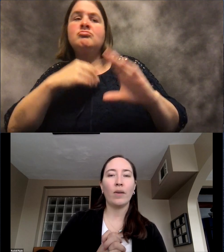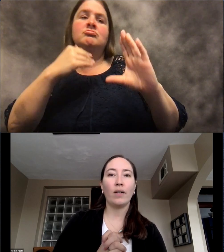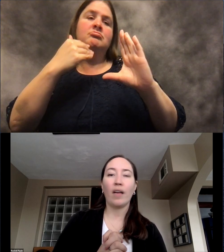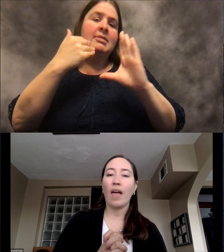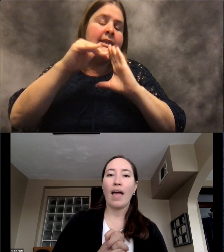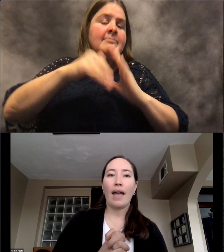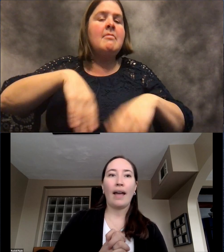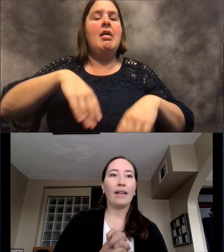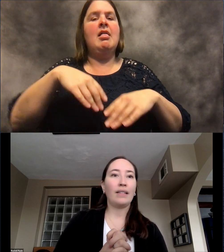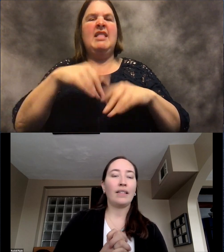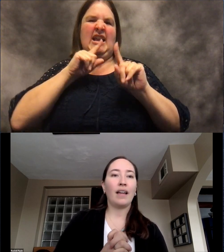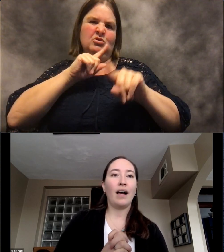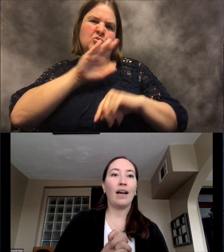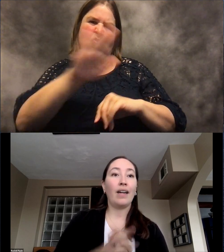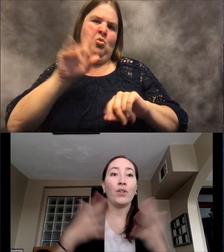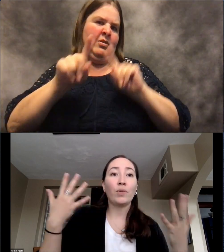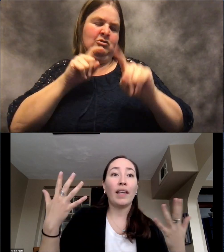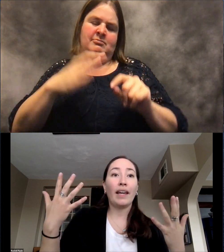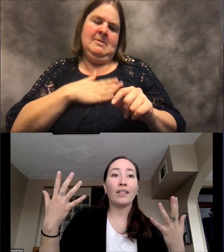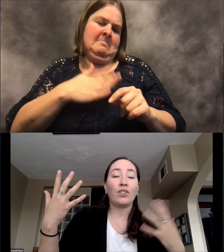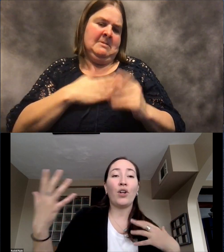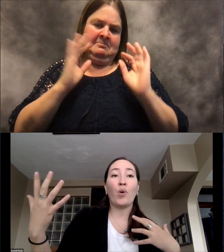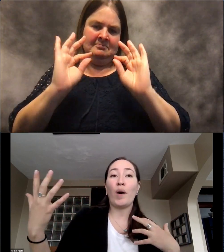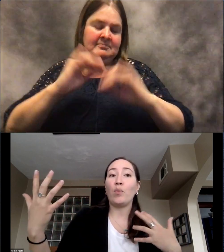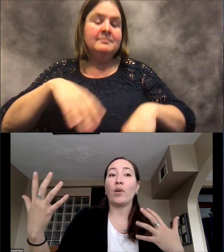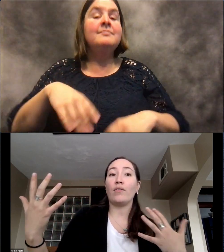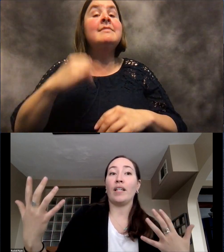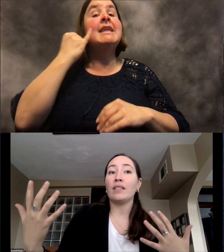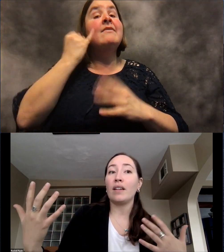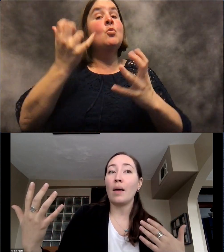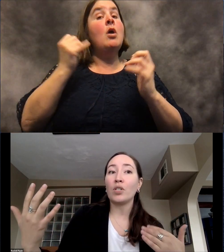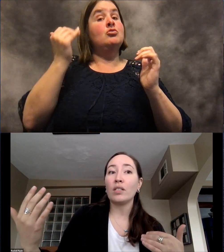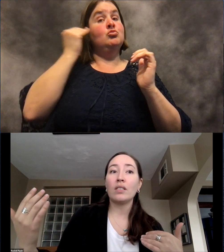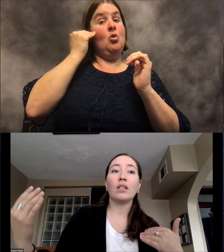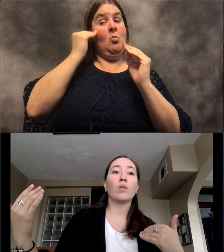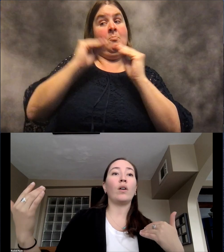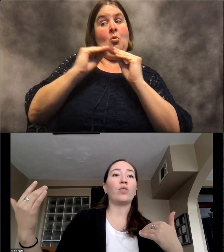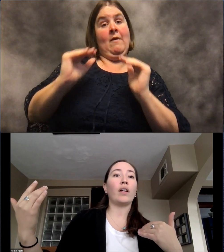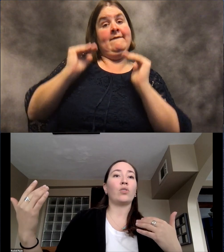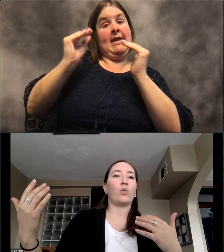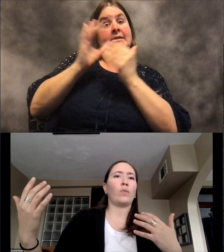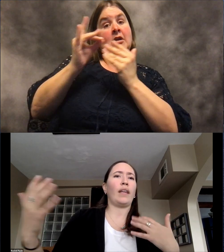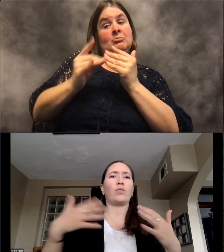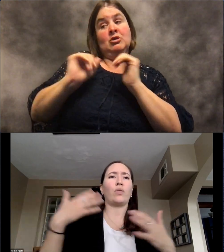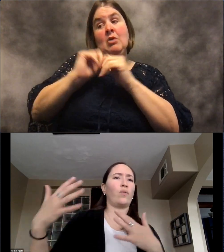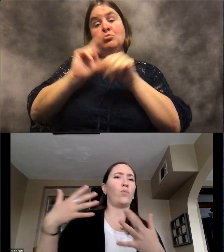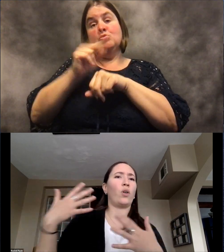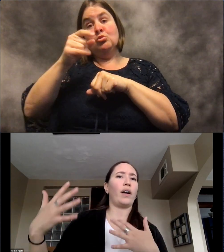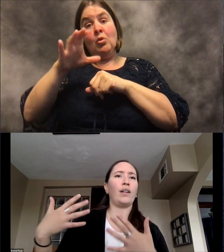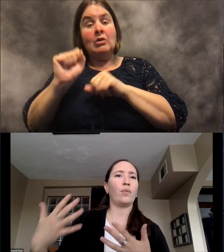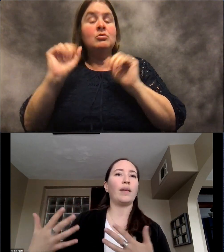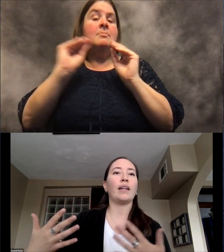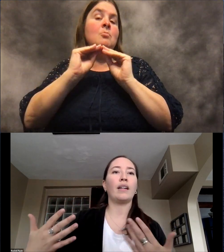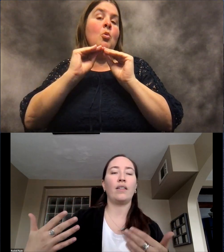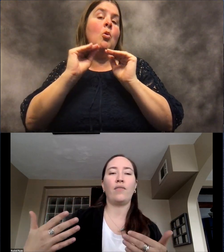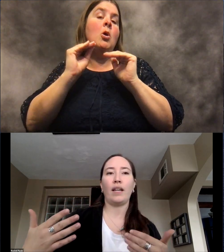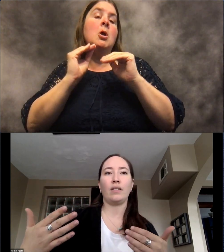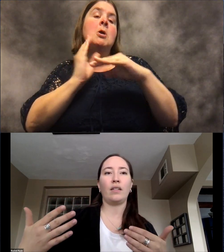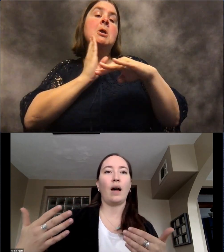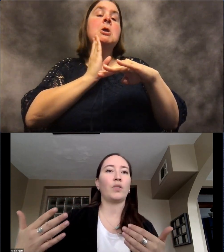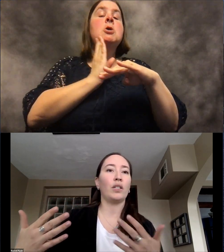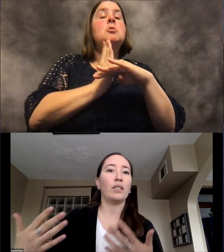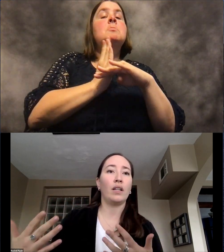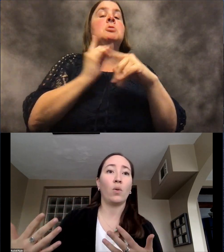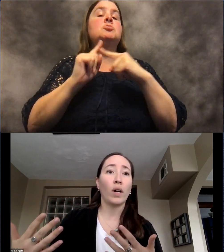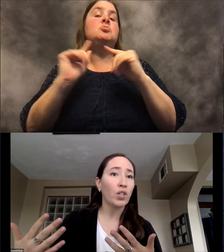as well. And if you would like to know about more advanced options in Qualtrics, or would like sort of more intermediate